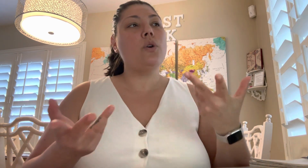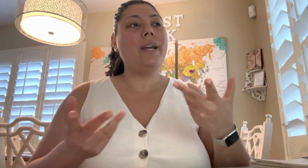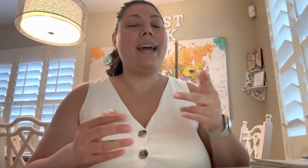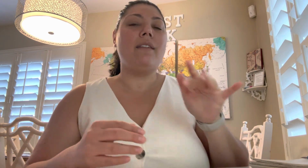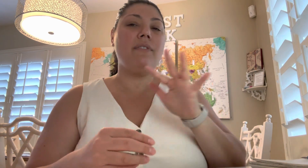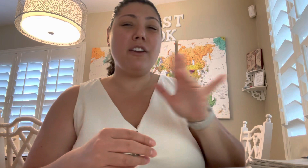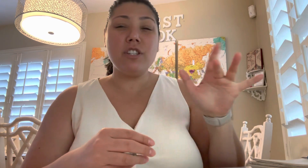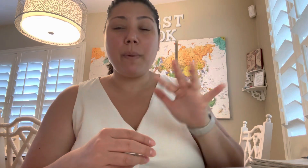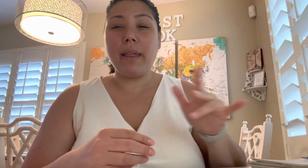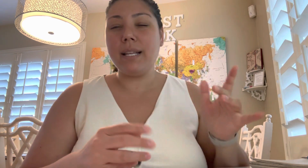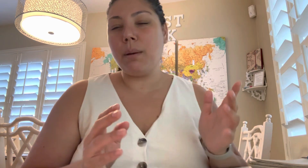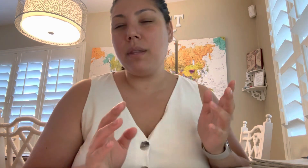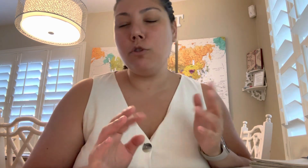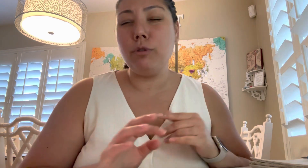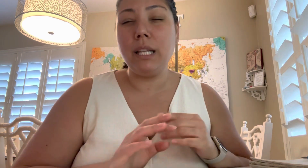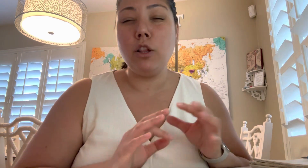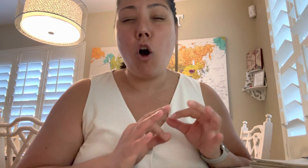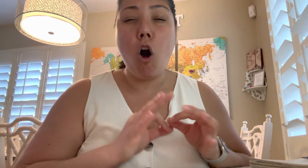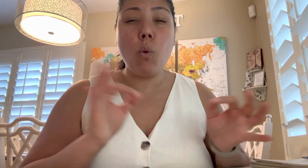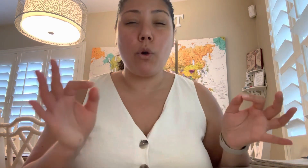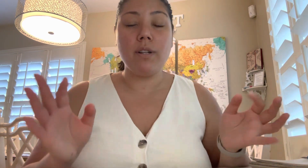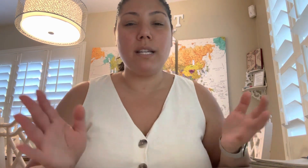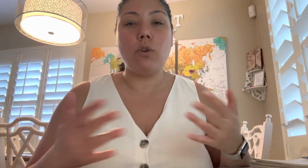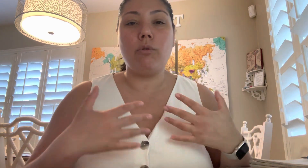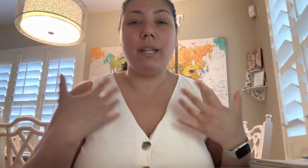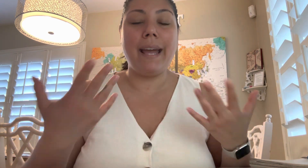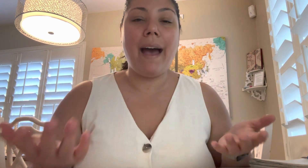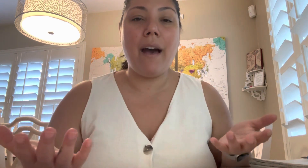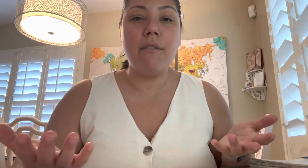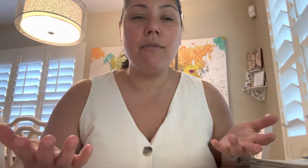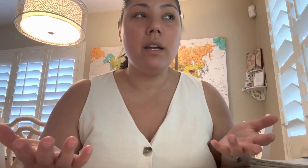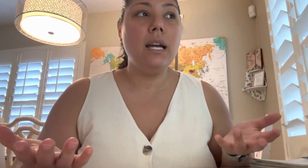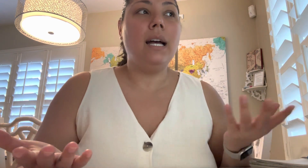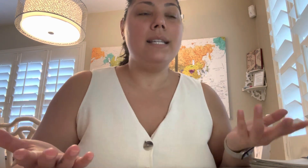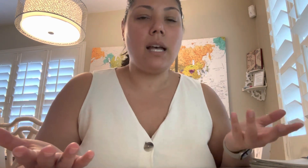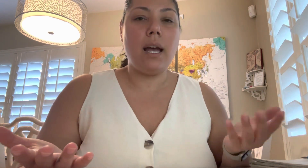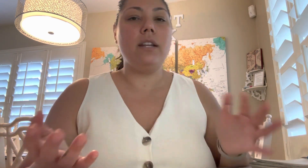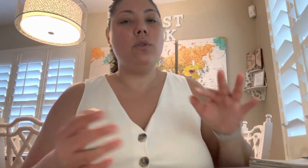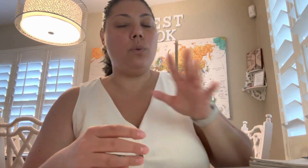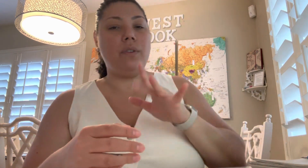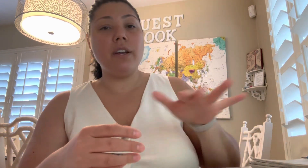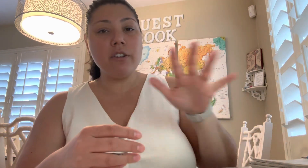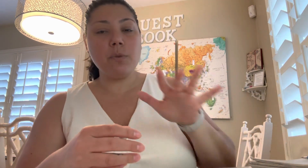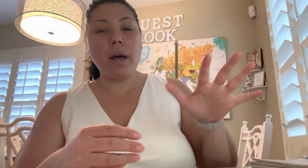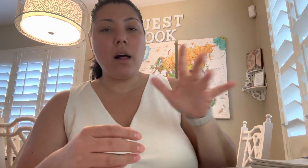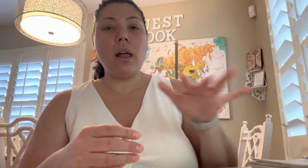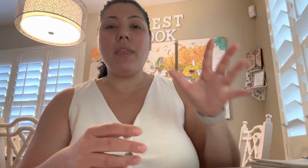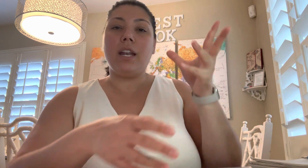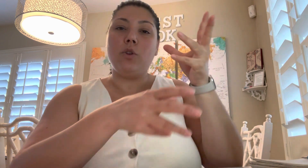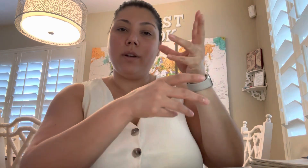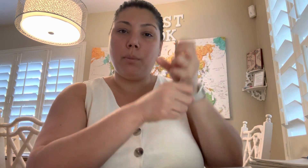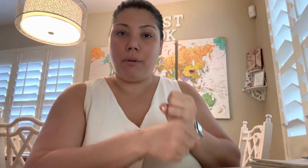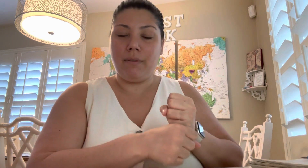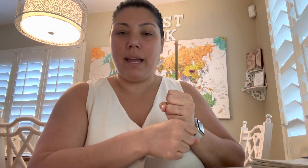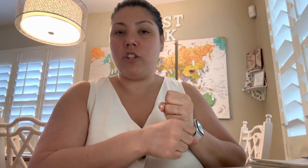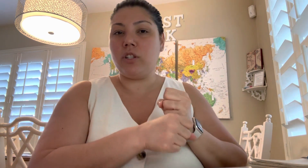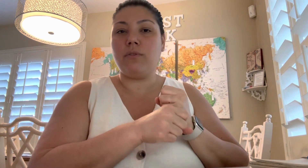again, finger spelling, some of these really long words that don't really have a sign, you would finger spell, and then you could abbreviate just